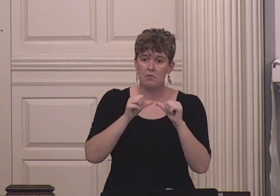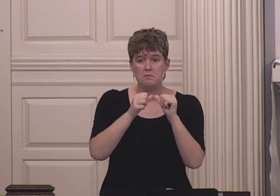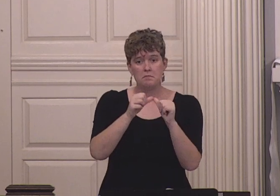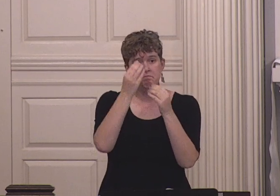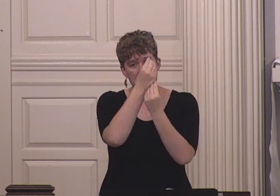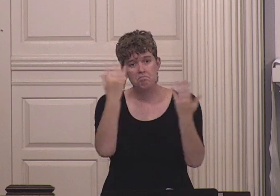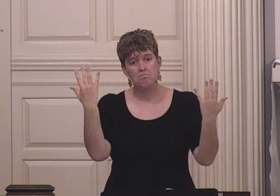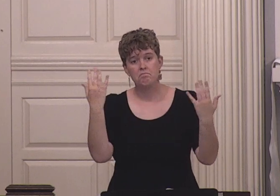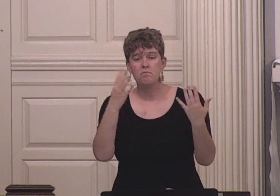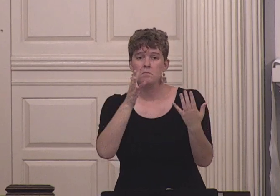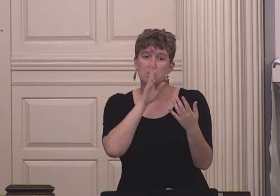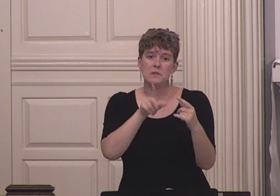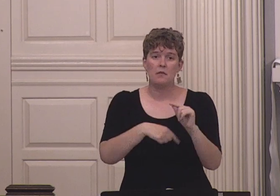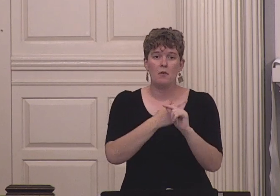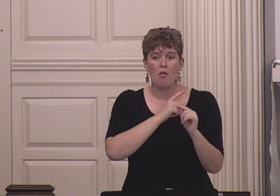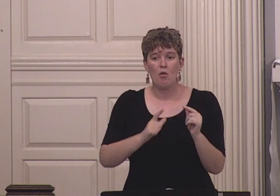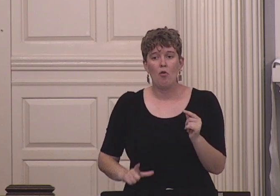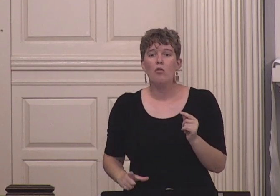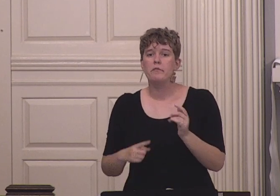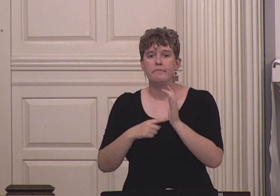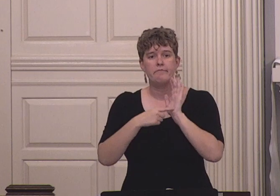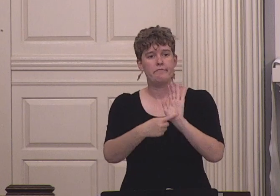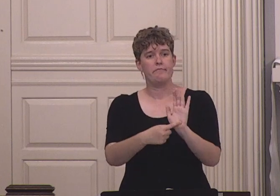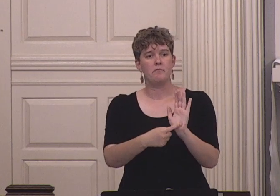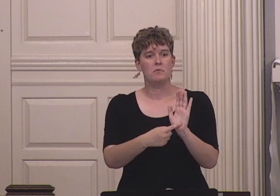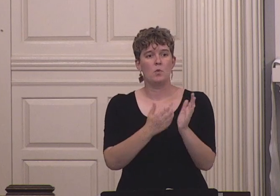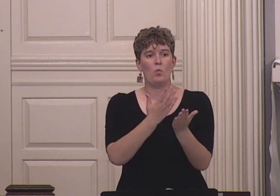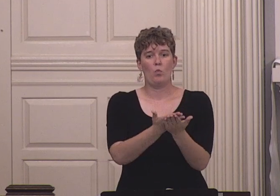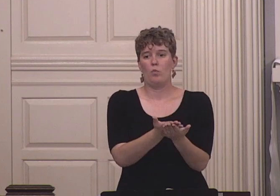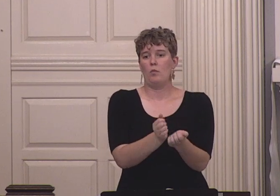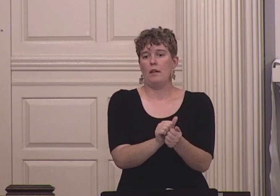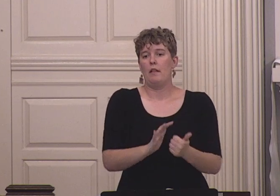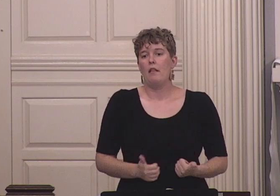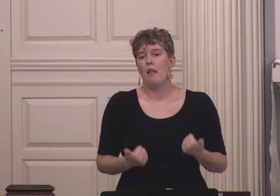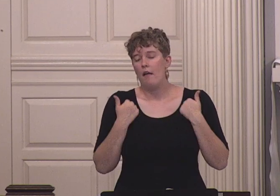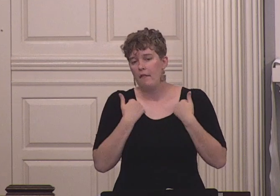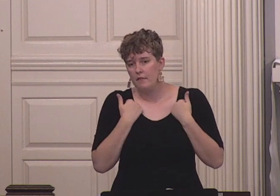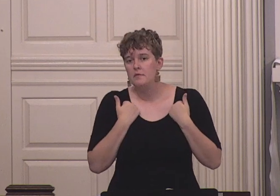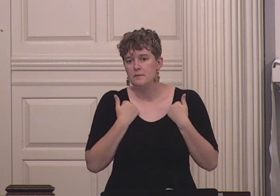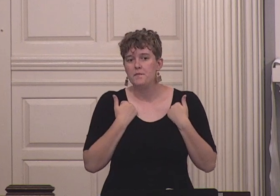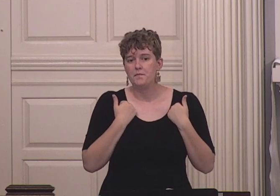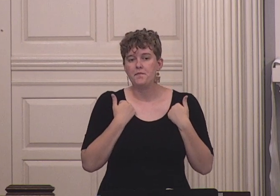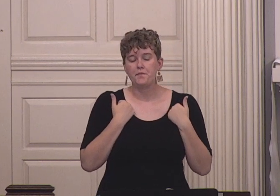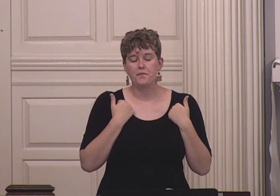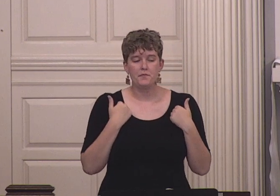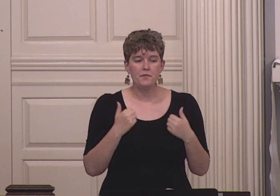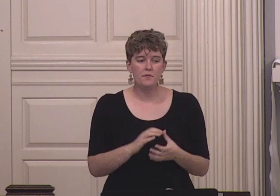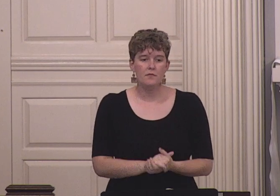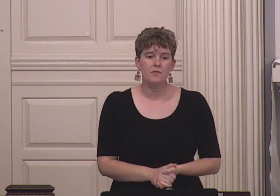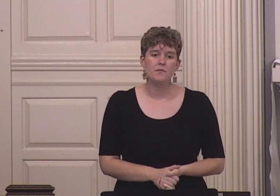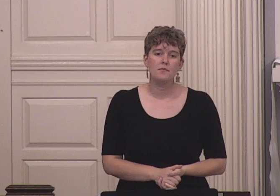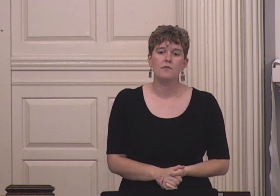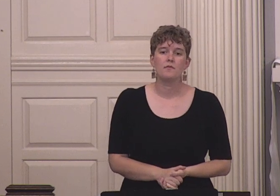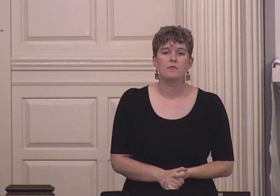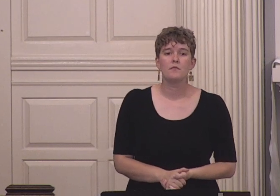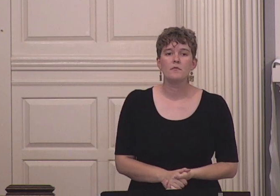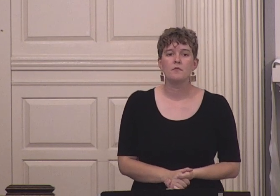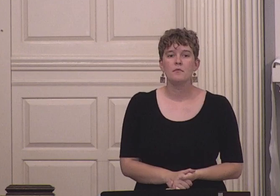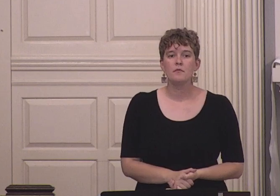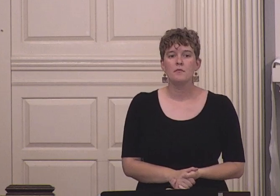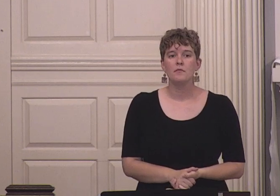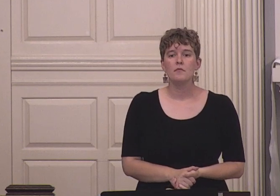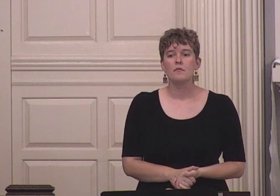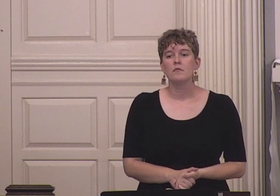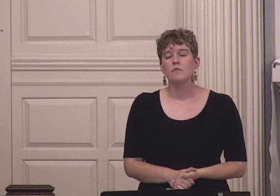our example in giving credible witness to the Lord in our Christian discipleship. The psalmist